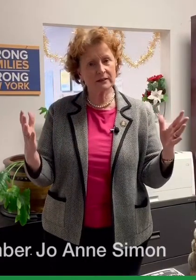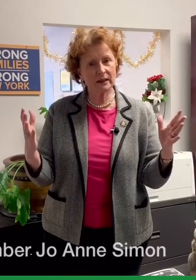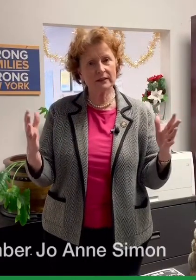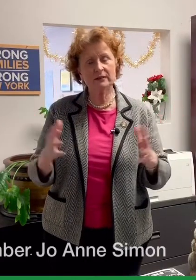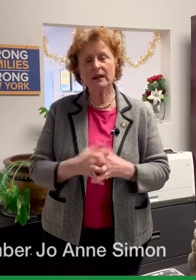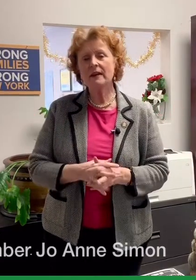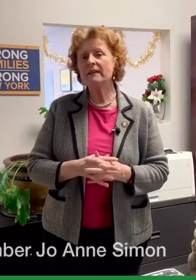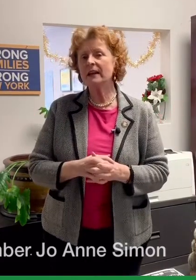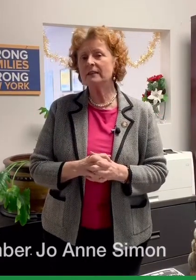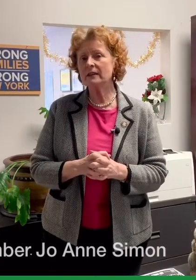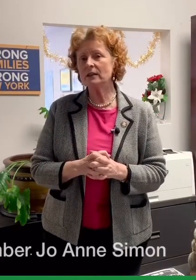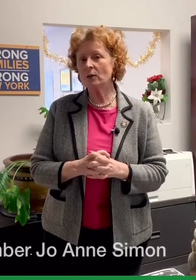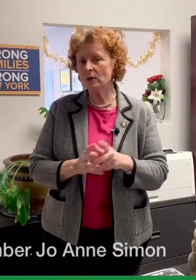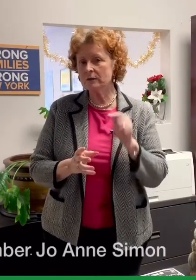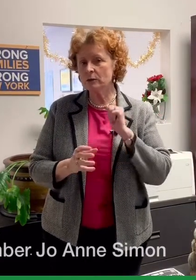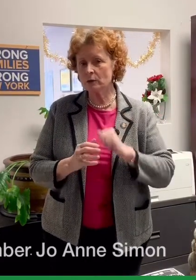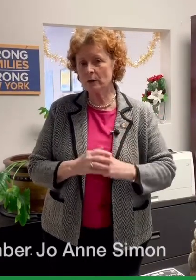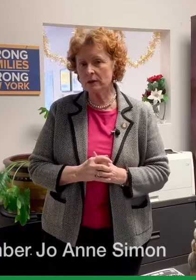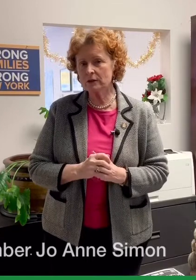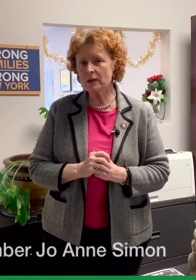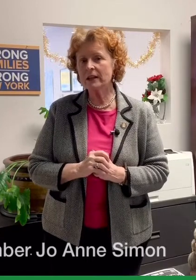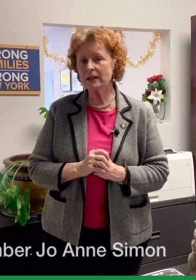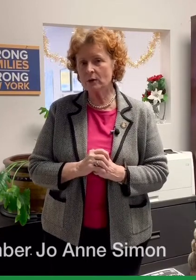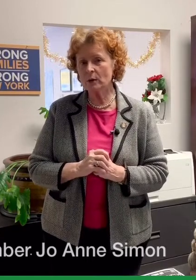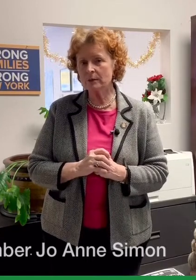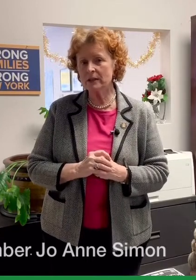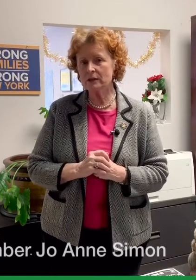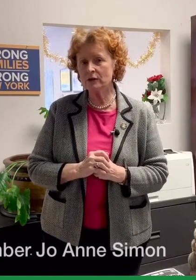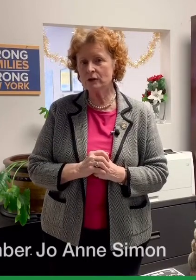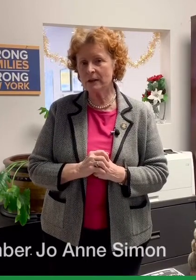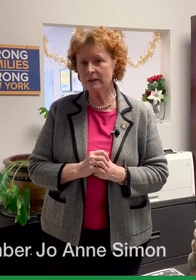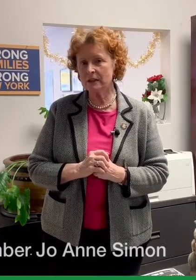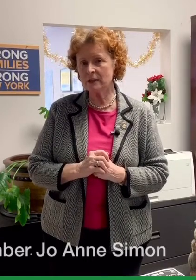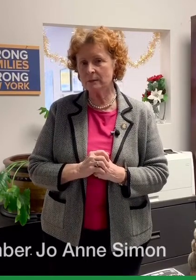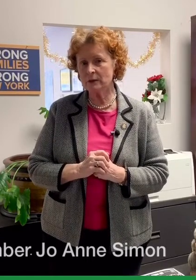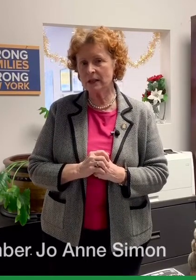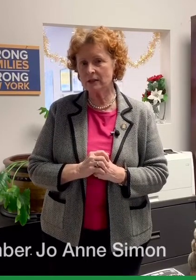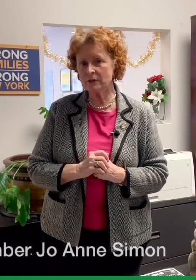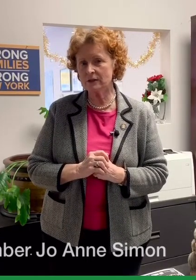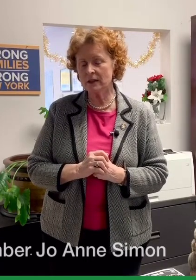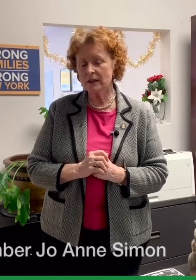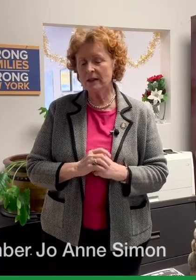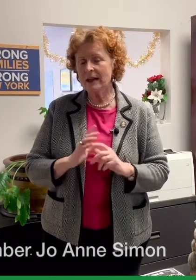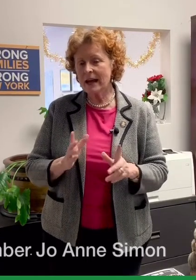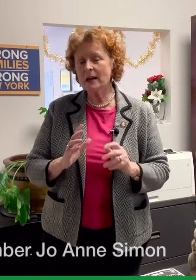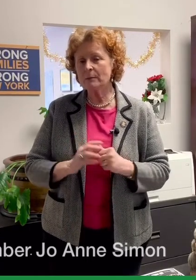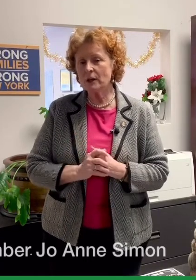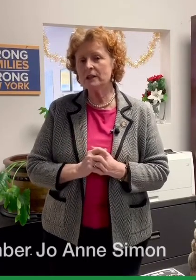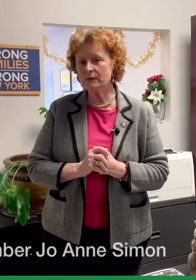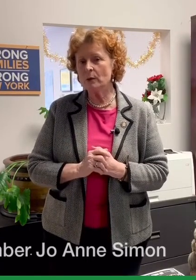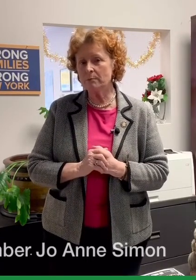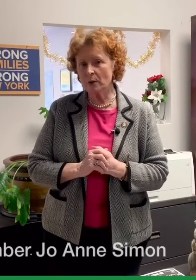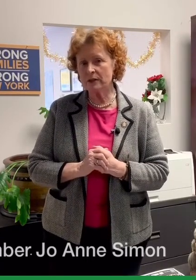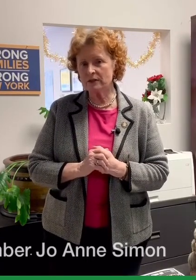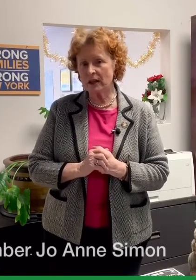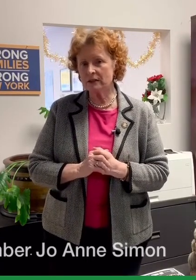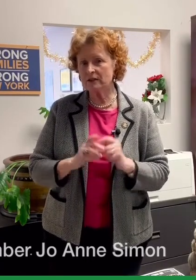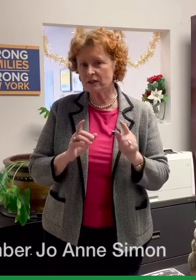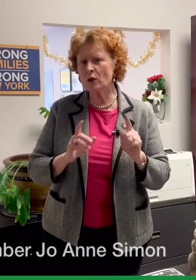signs that I think all of you squirrels can incorporate into your everyday communications. And I'm going to give you a bonus sign because it's also a